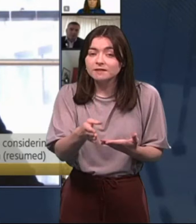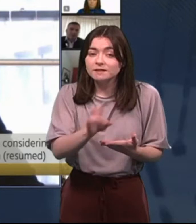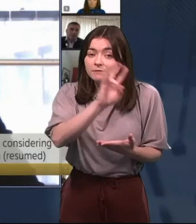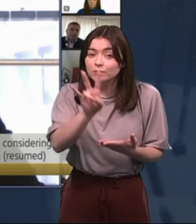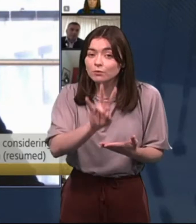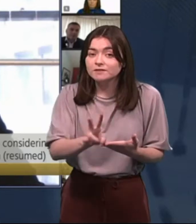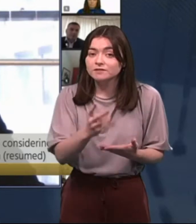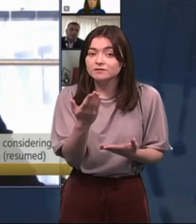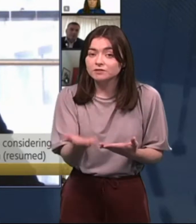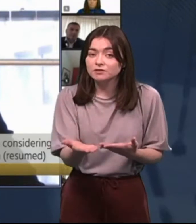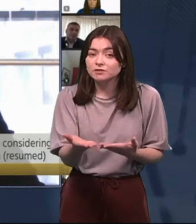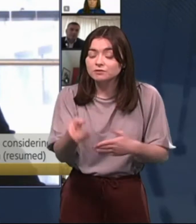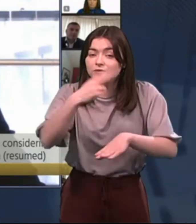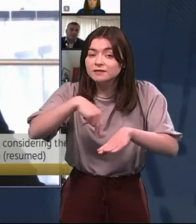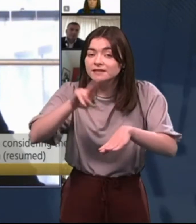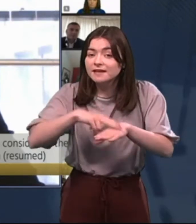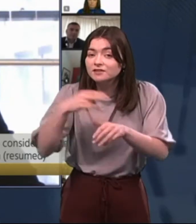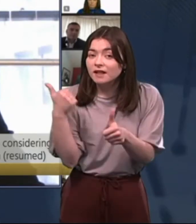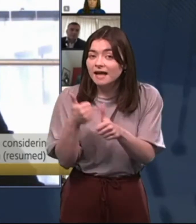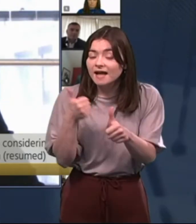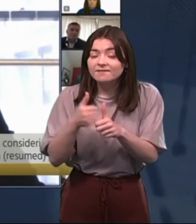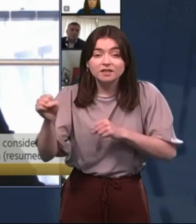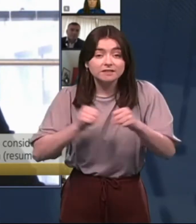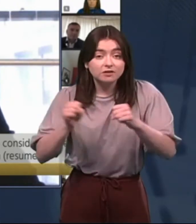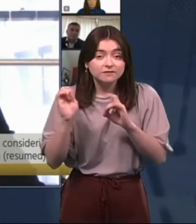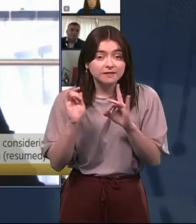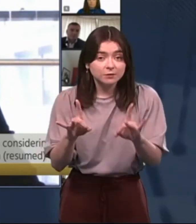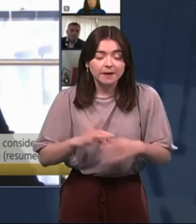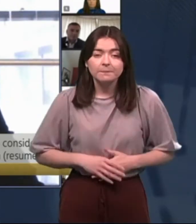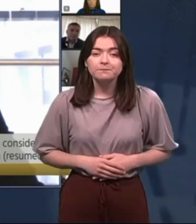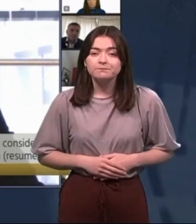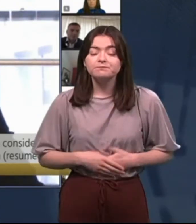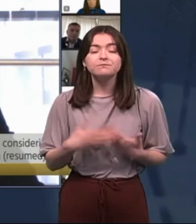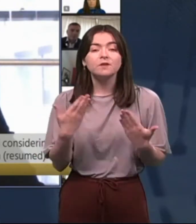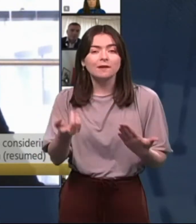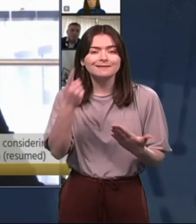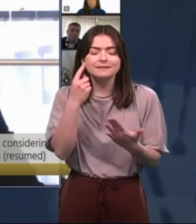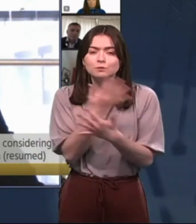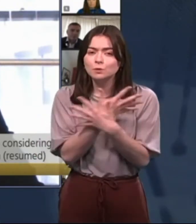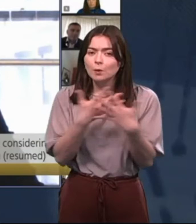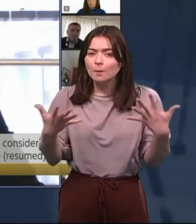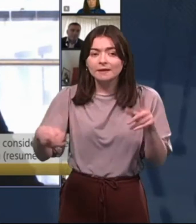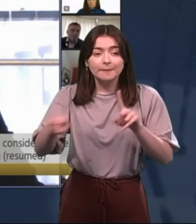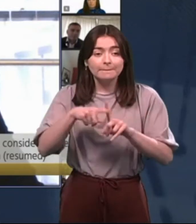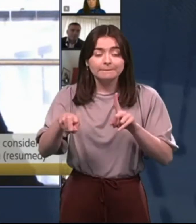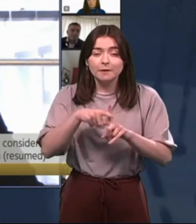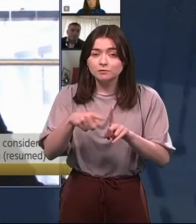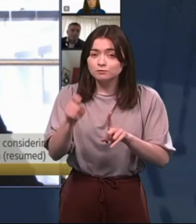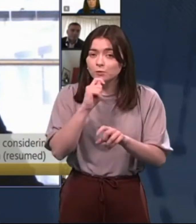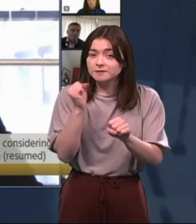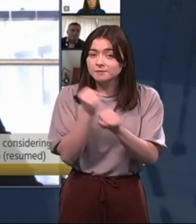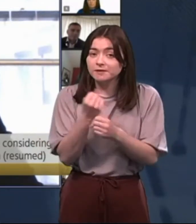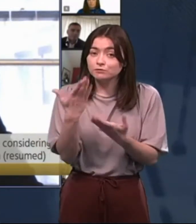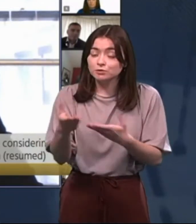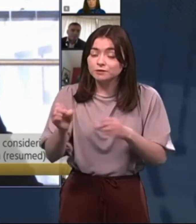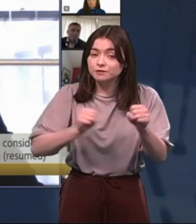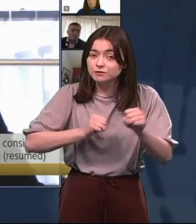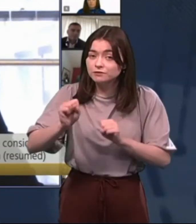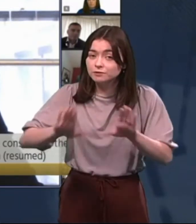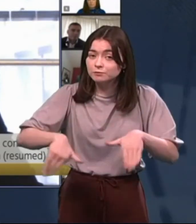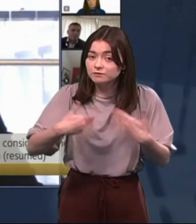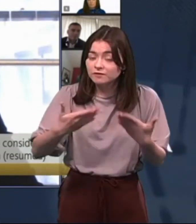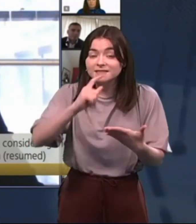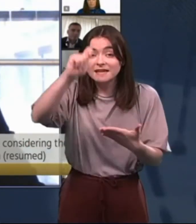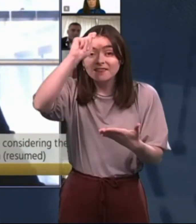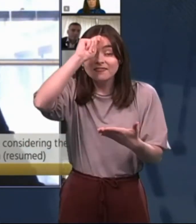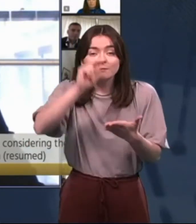questions mainly at the National Advocacy Service, if that's okay. I hear so many positive reports about the service that you provide, and I just think it'd be